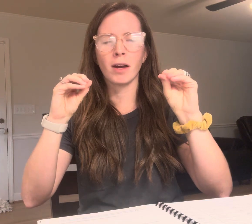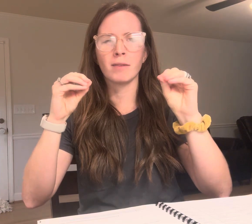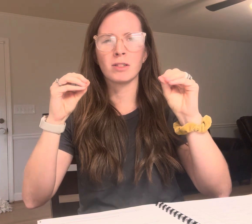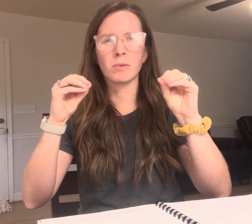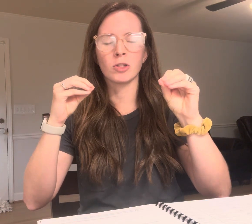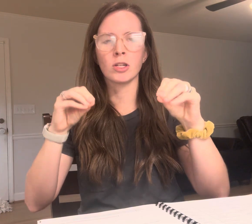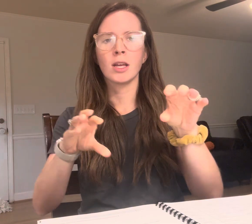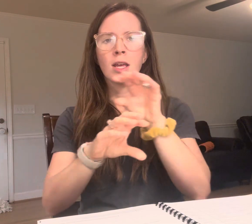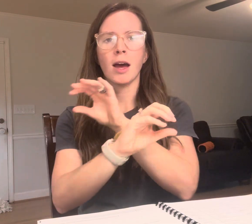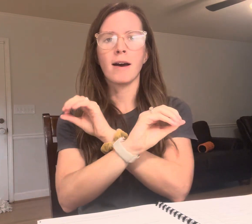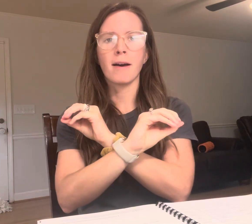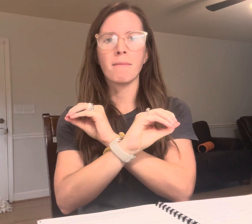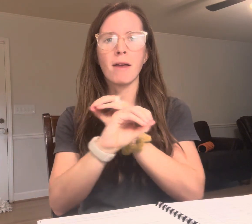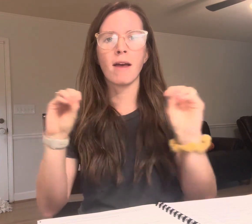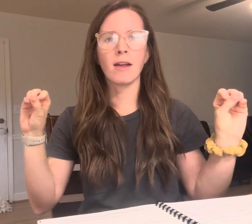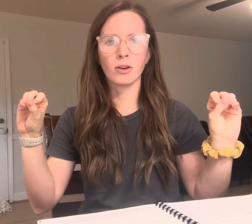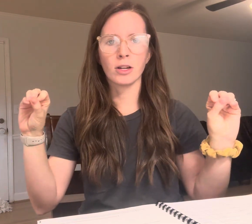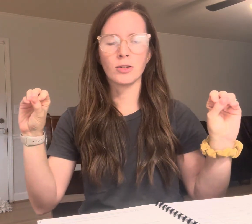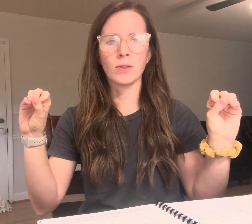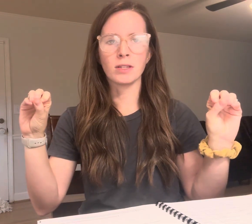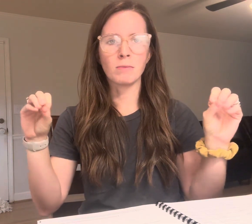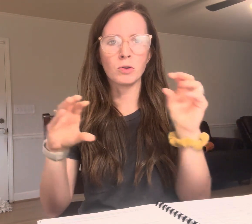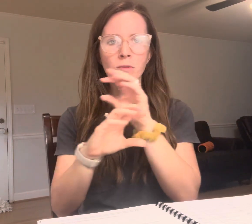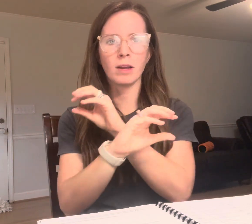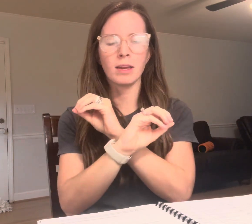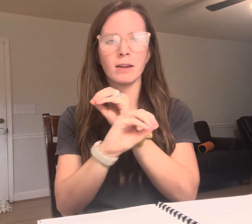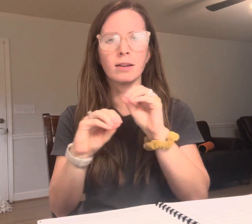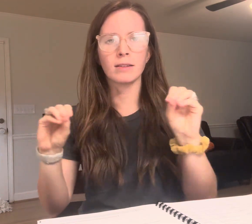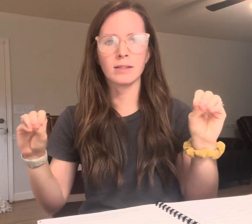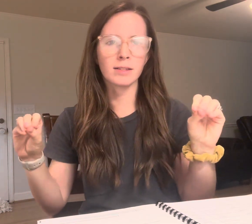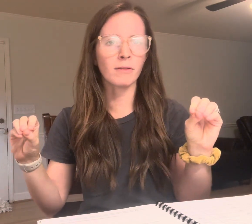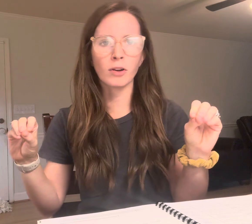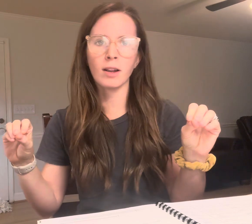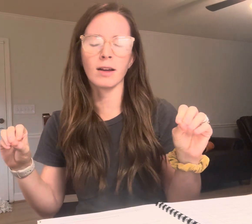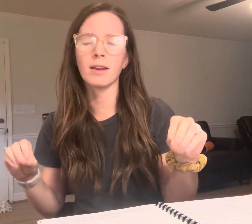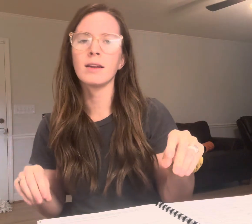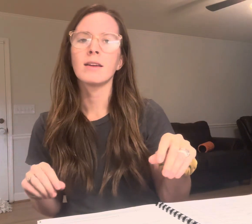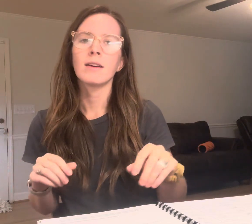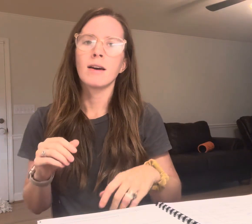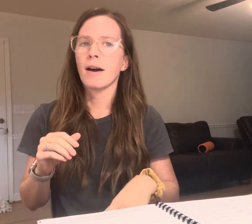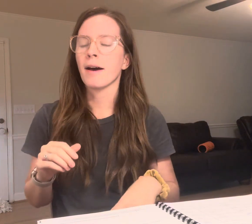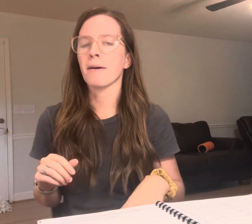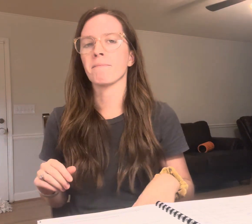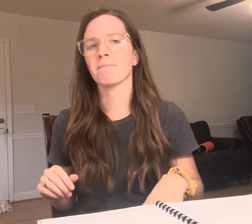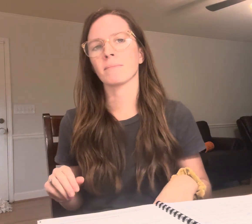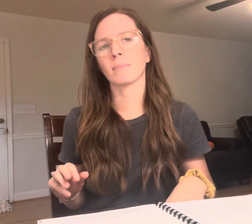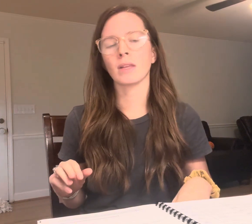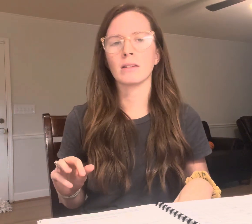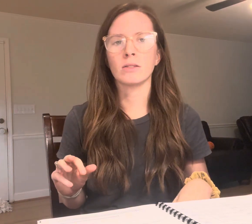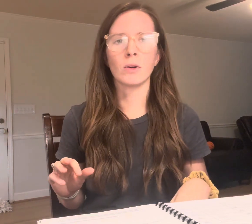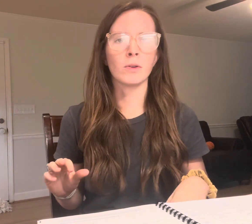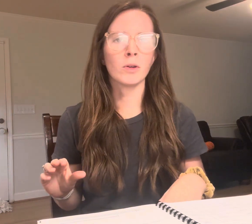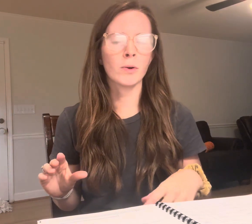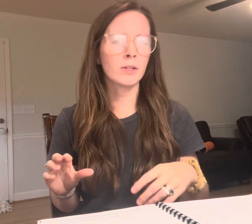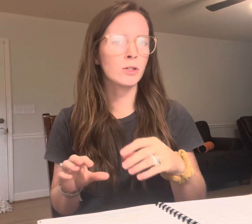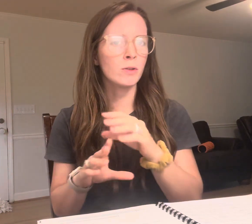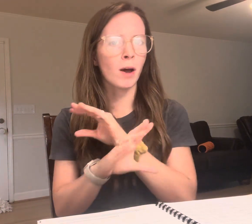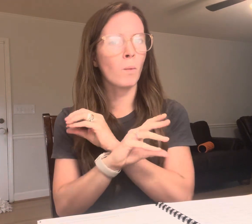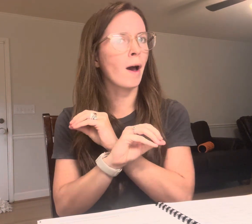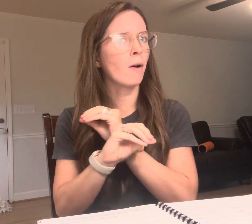of smushed, and you're going to do this motion right here. This is a sign for none. So you're going to do that while